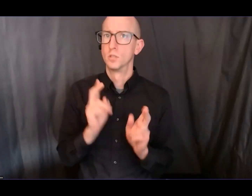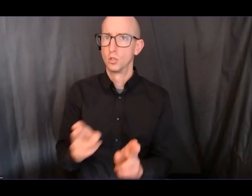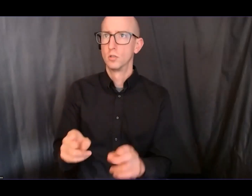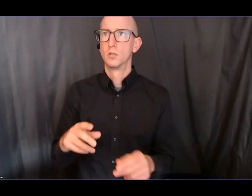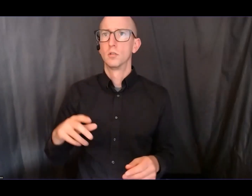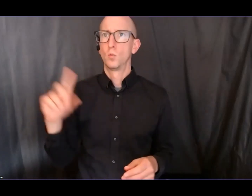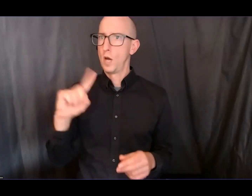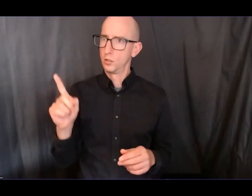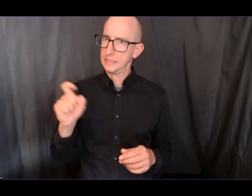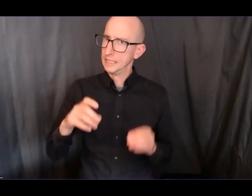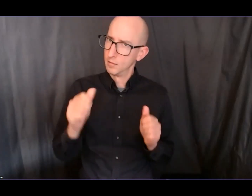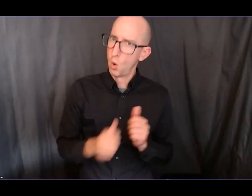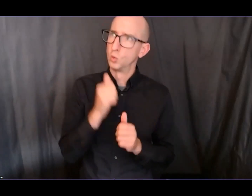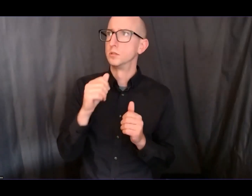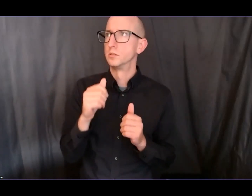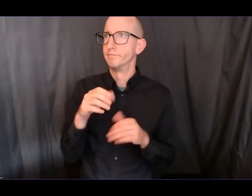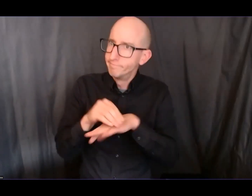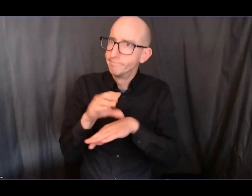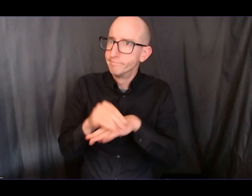most guidance.